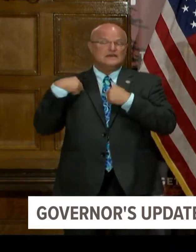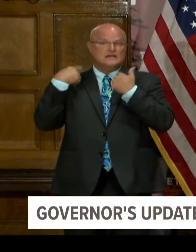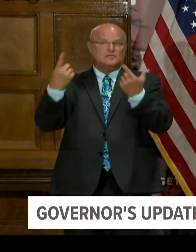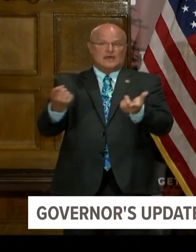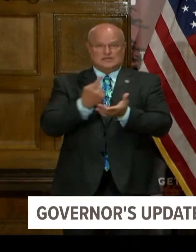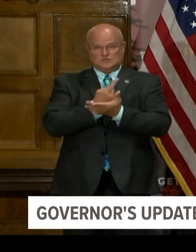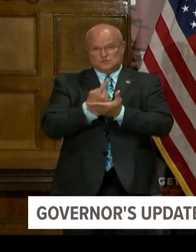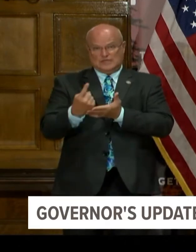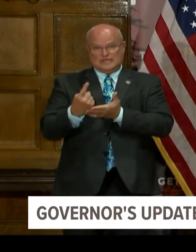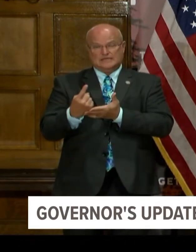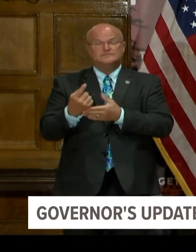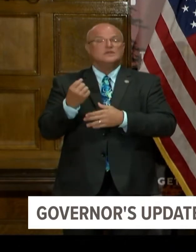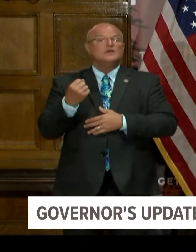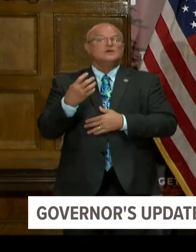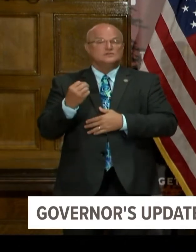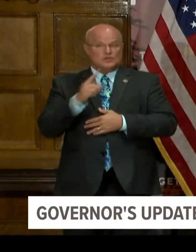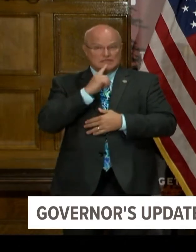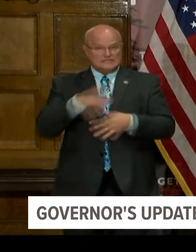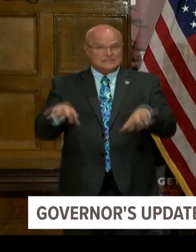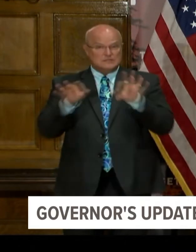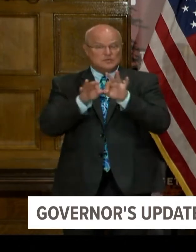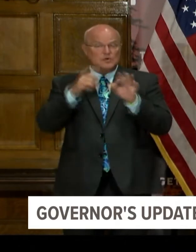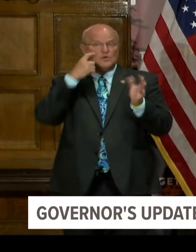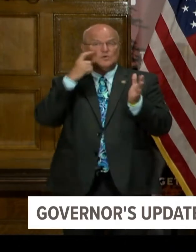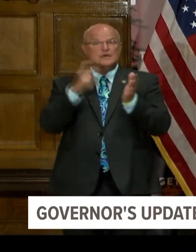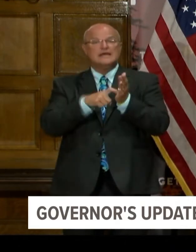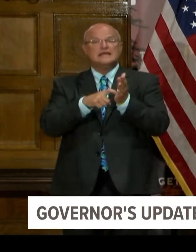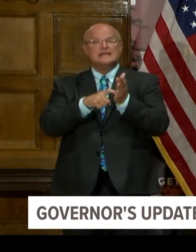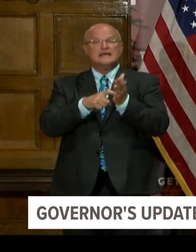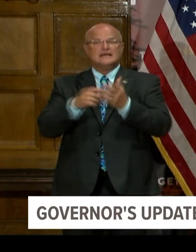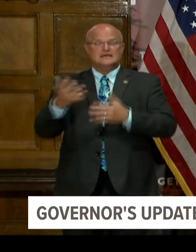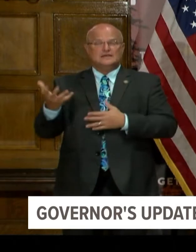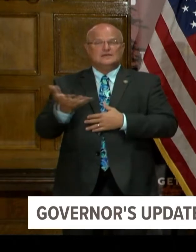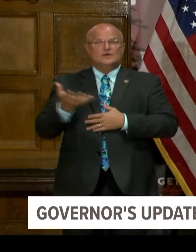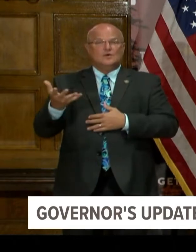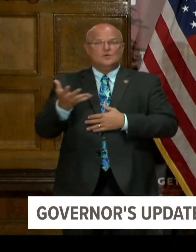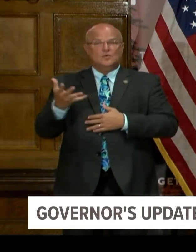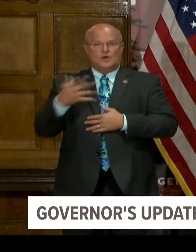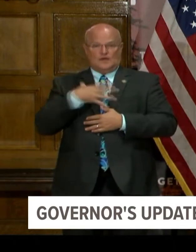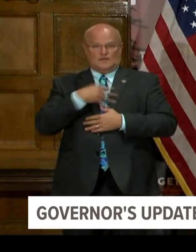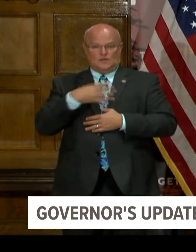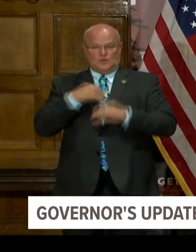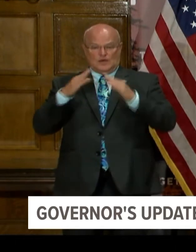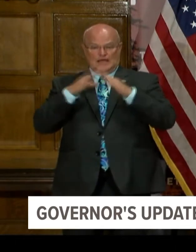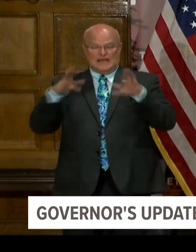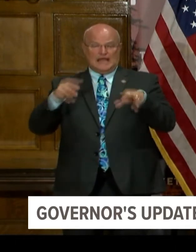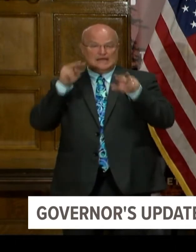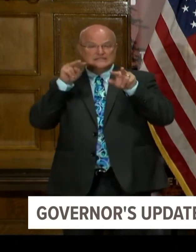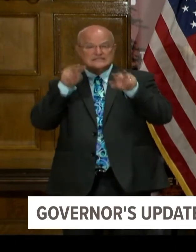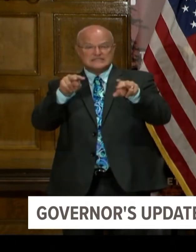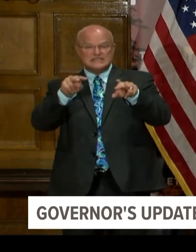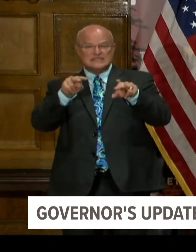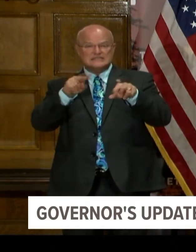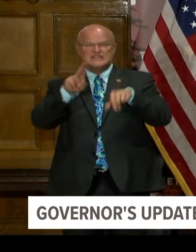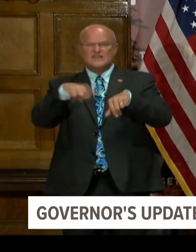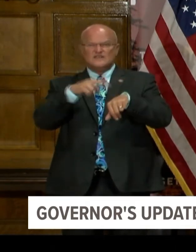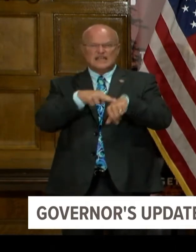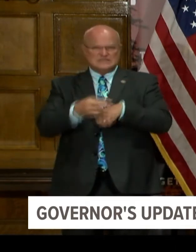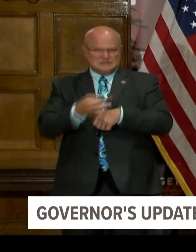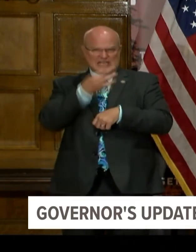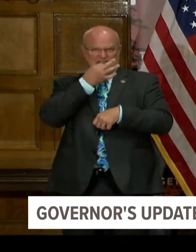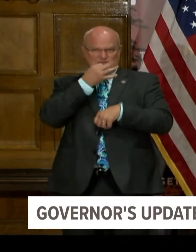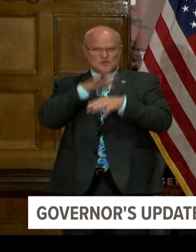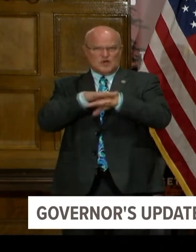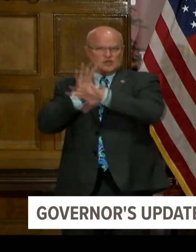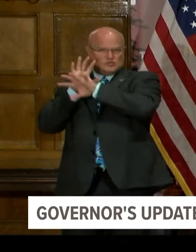last week. And so it is important to recognize what they see in terms of national experts on trend